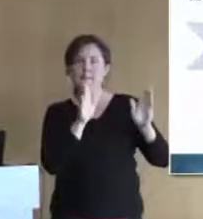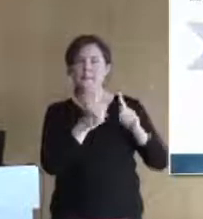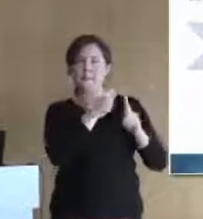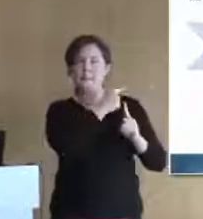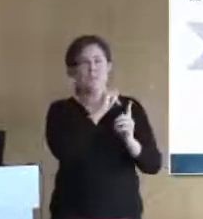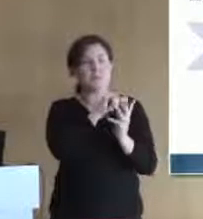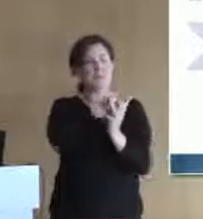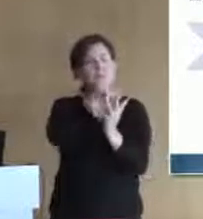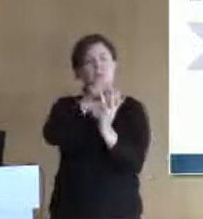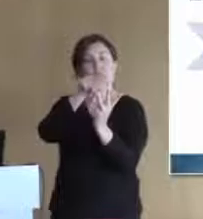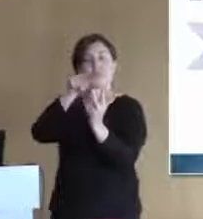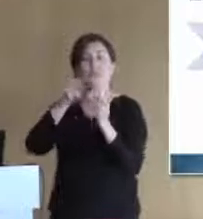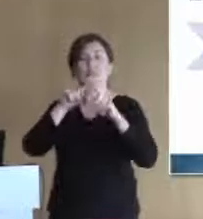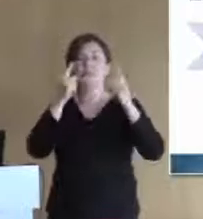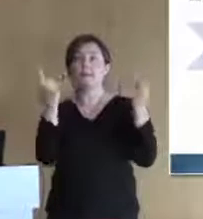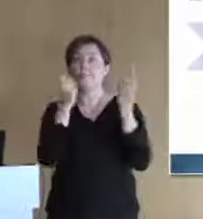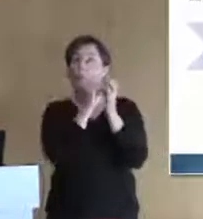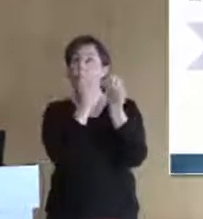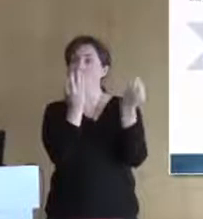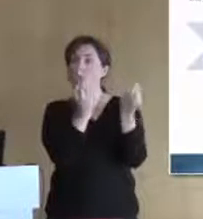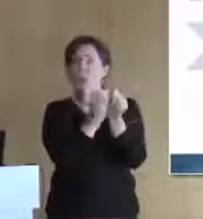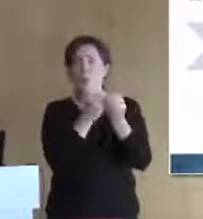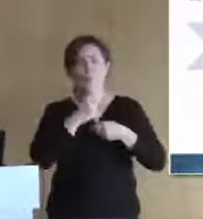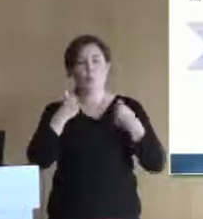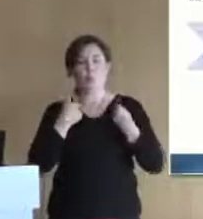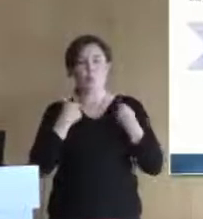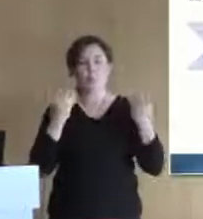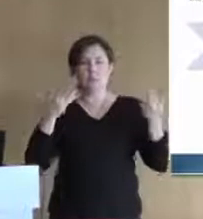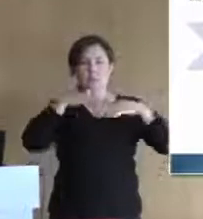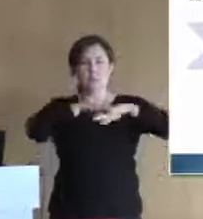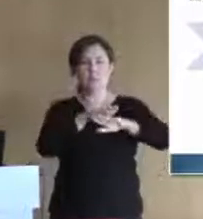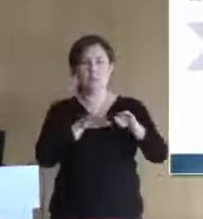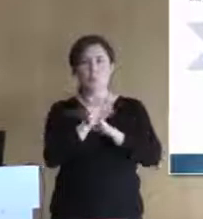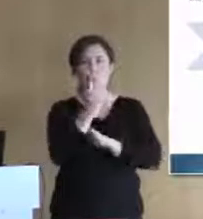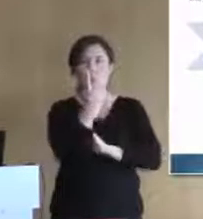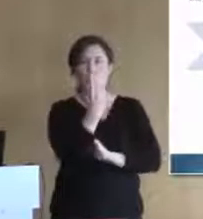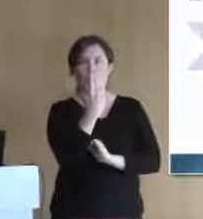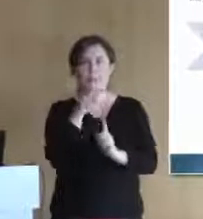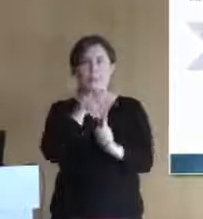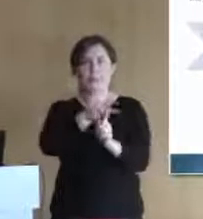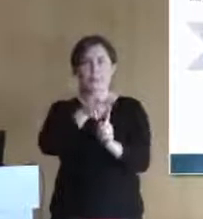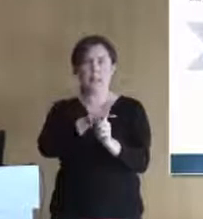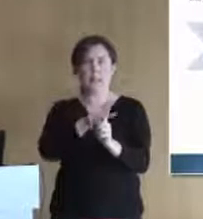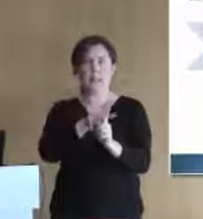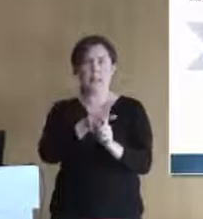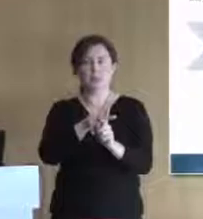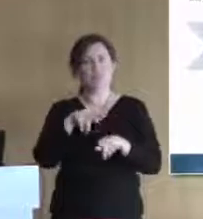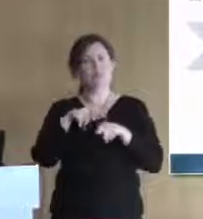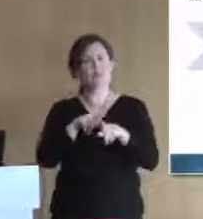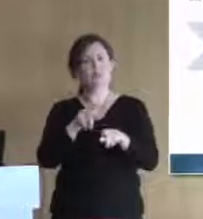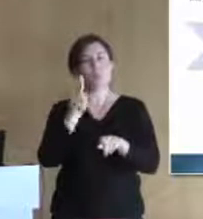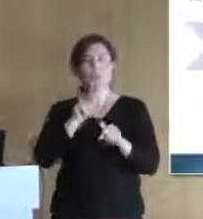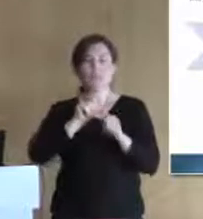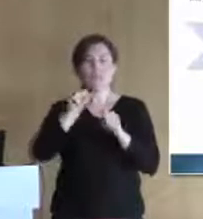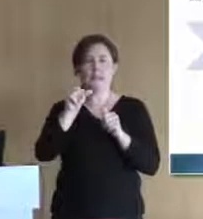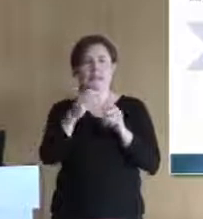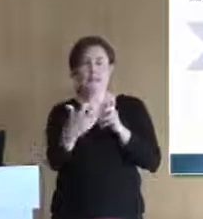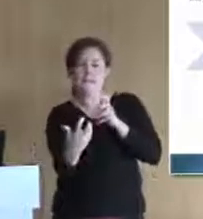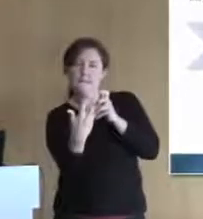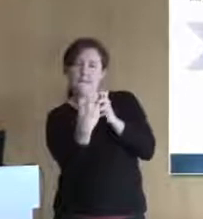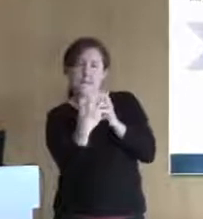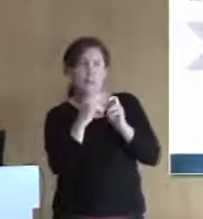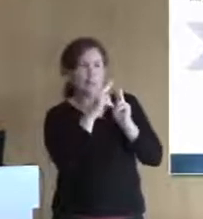you individually or in supporting someone you work with have lodged housing